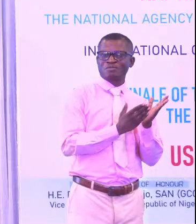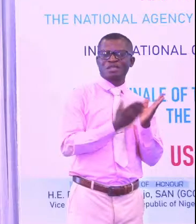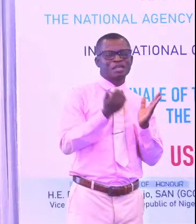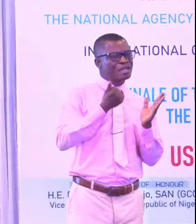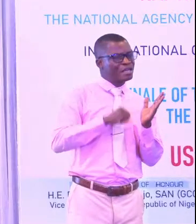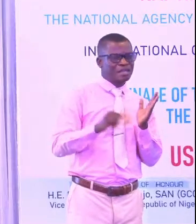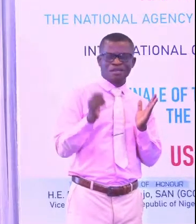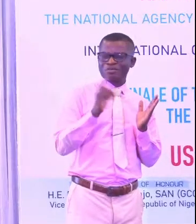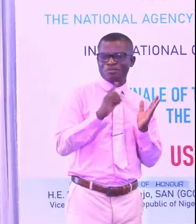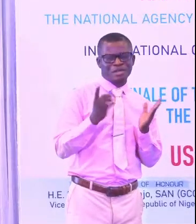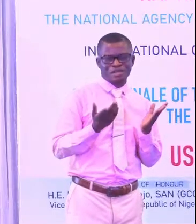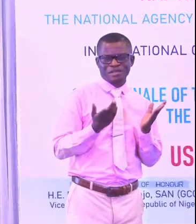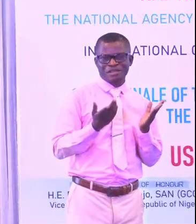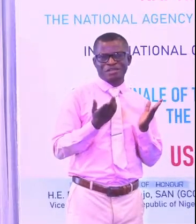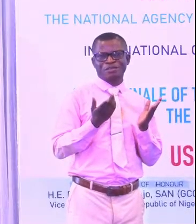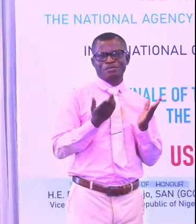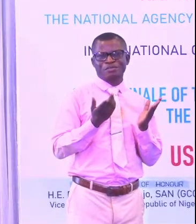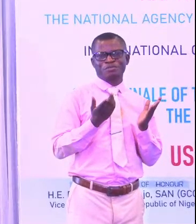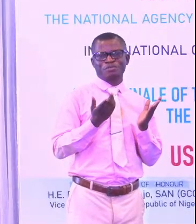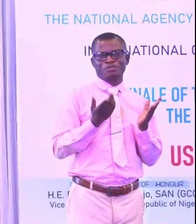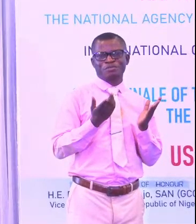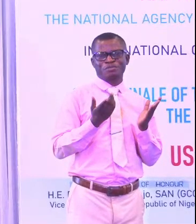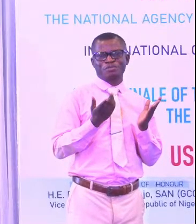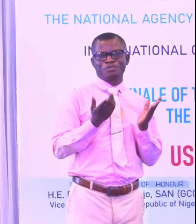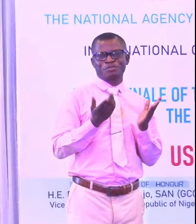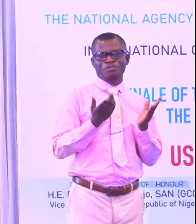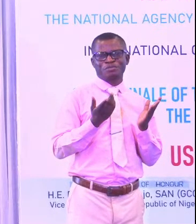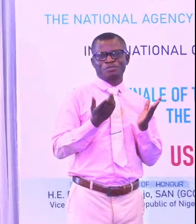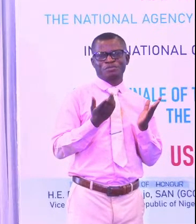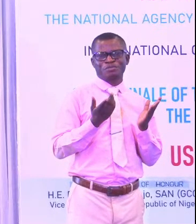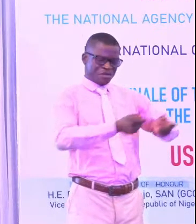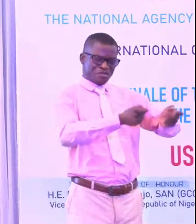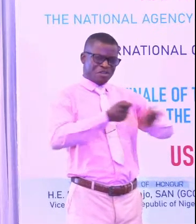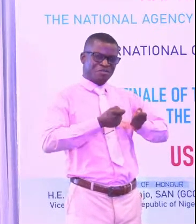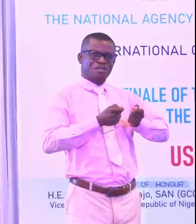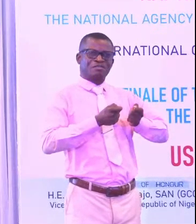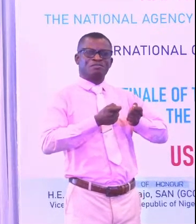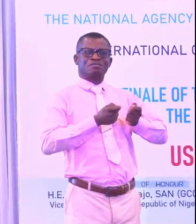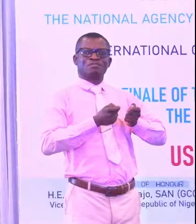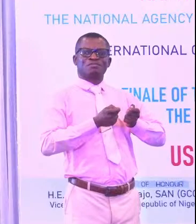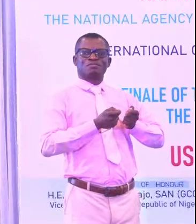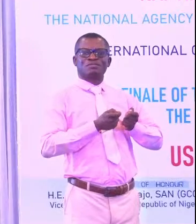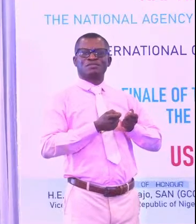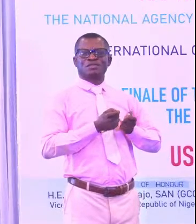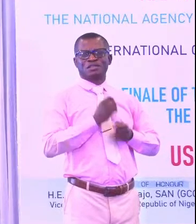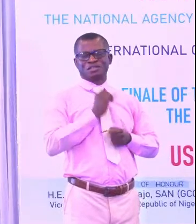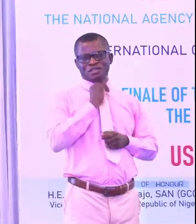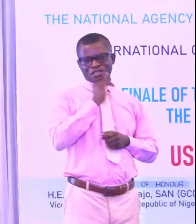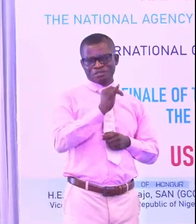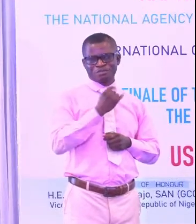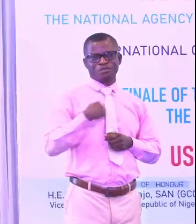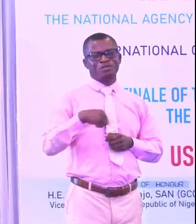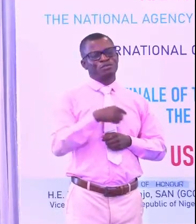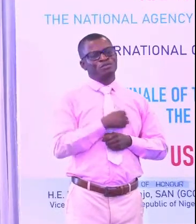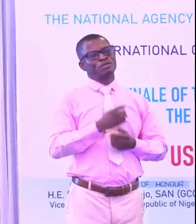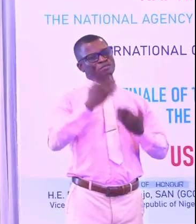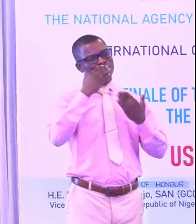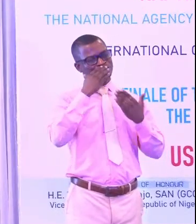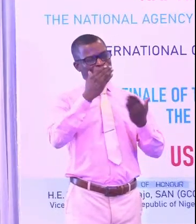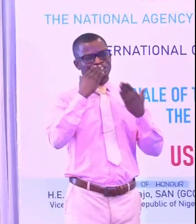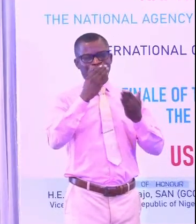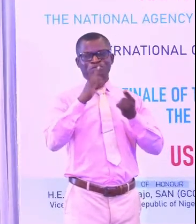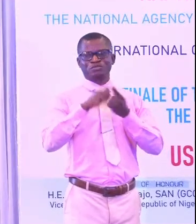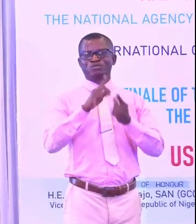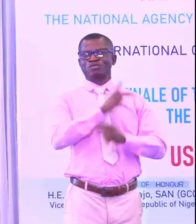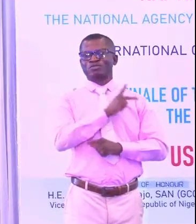wherever human trafficking might show its face. We're grateful to the Kingdom of the